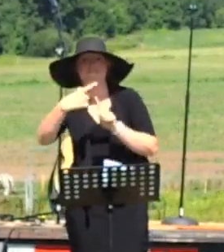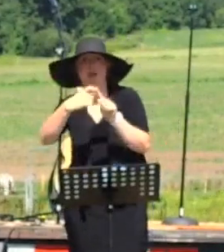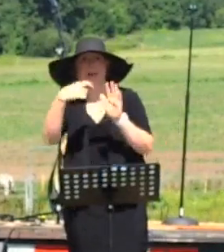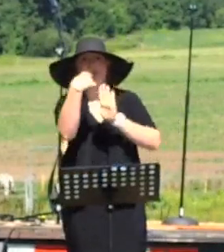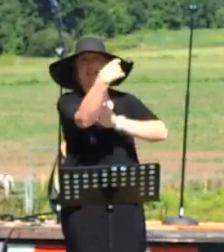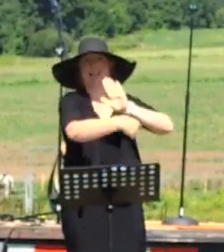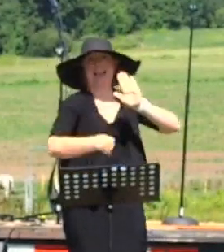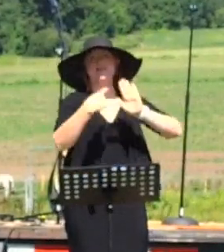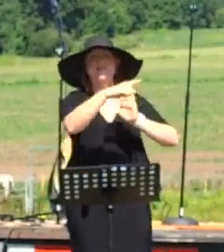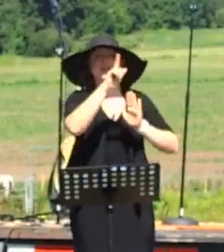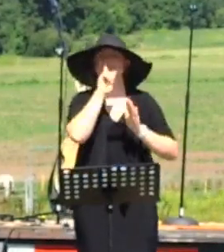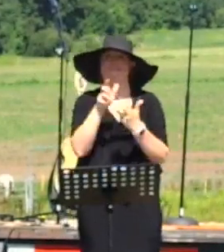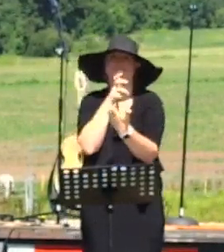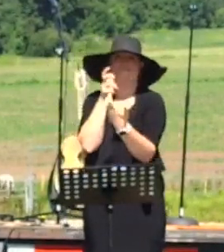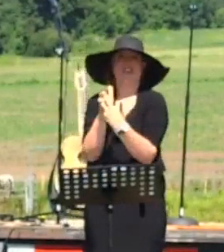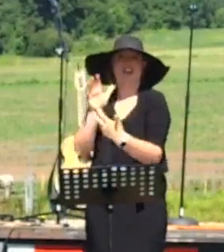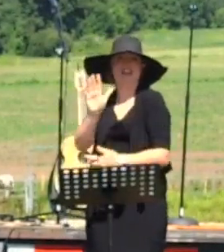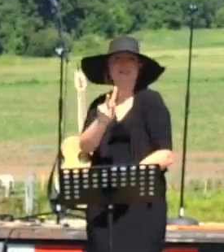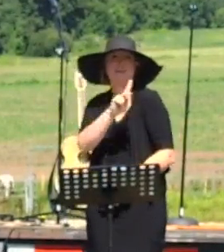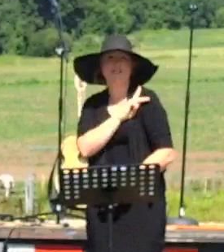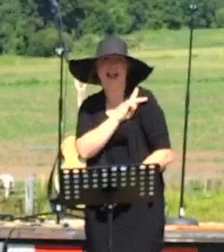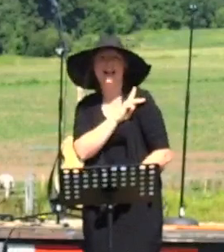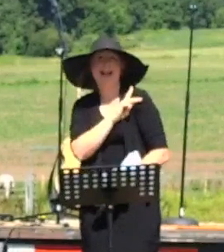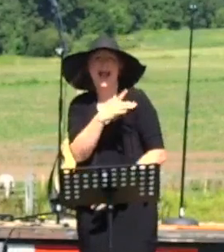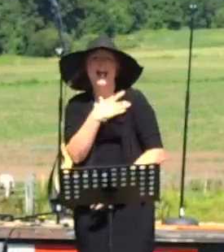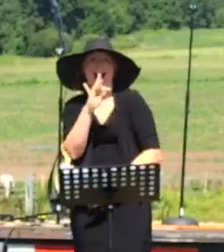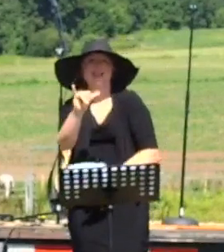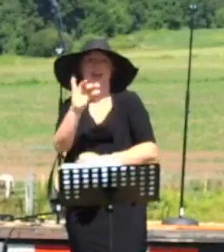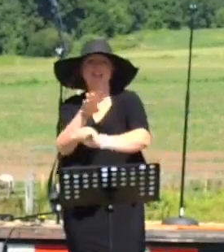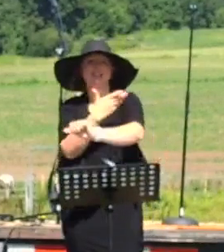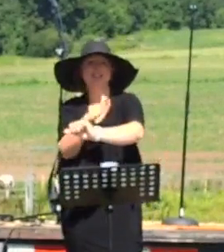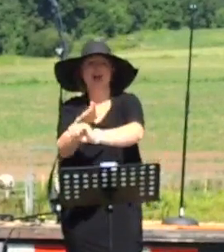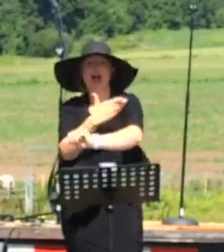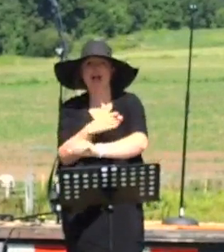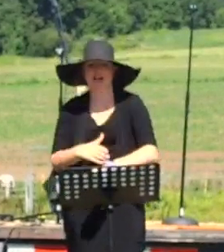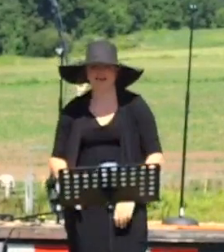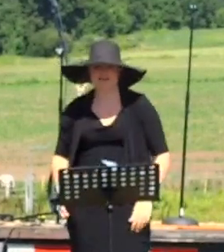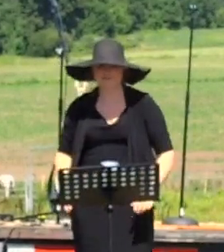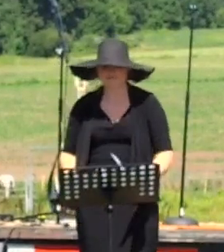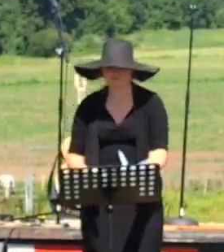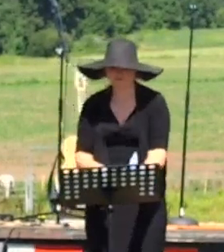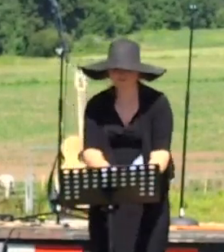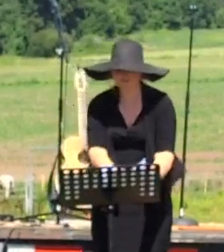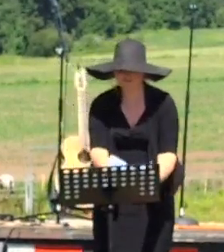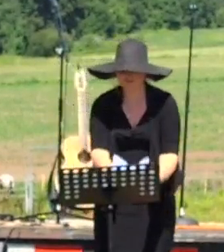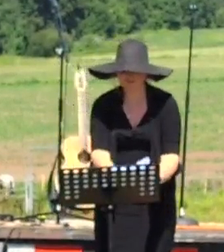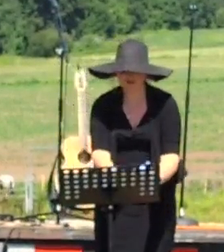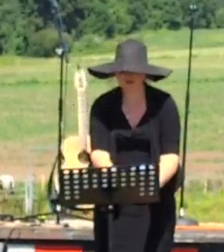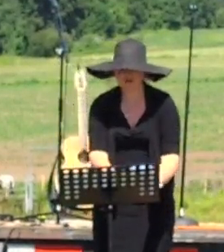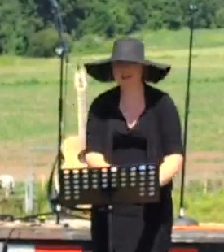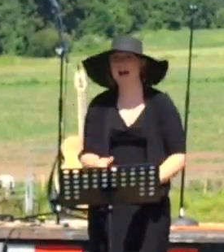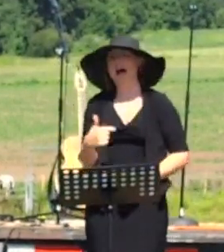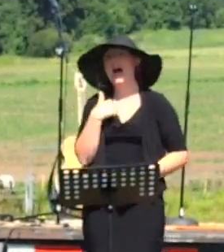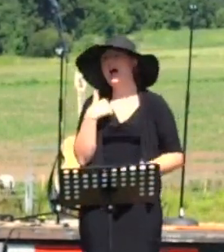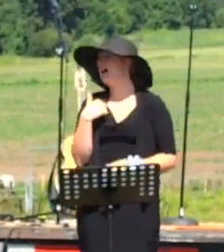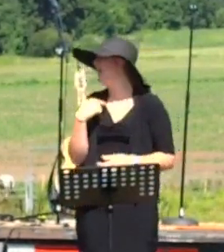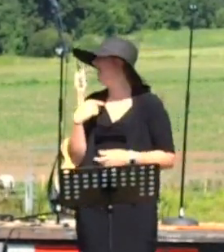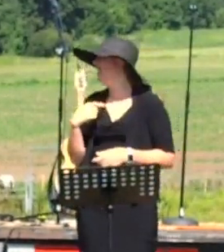it was quite appropriate. I probably would have chosen something different, like maybe We Are the Champions or something. I don't